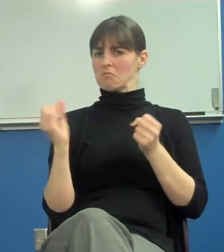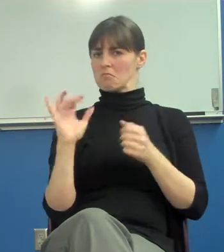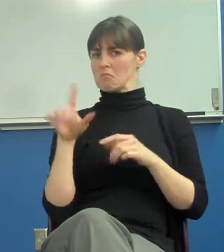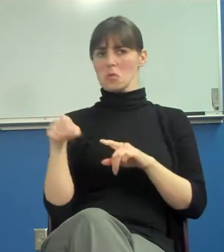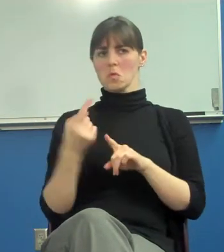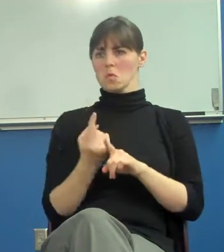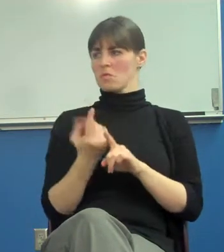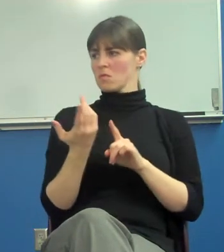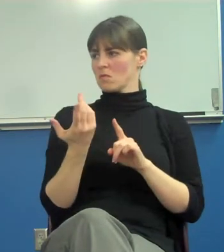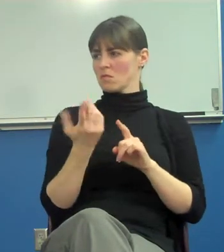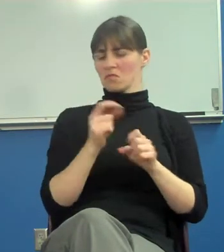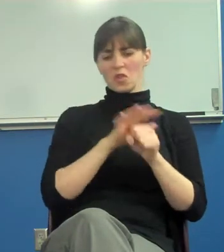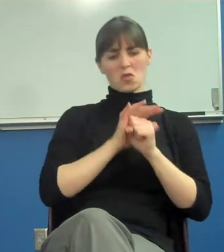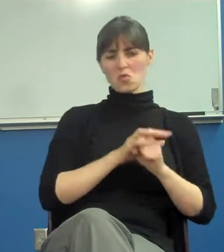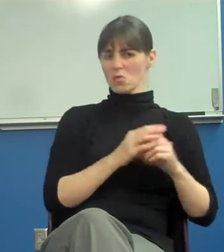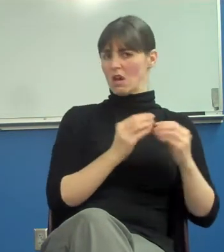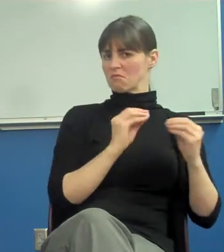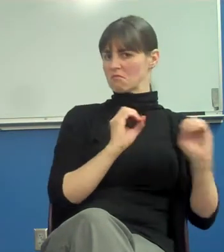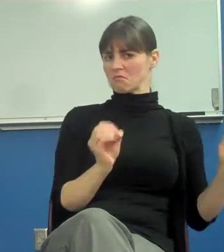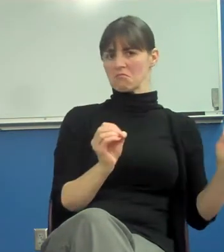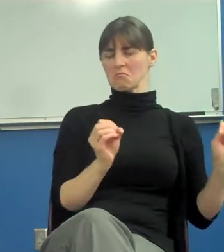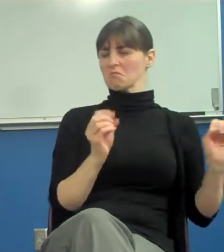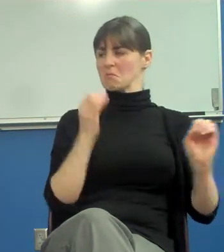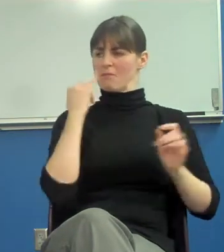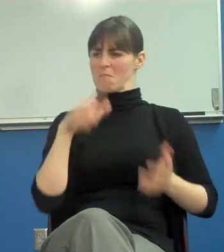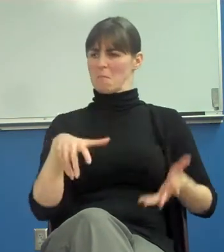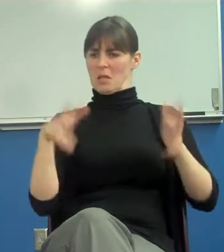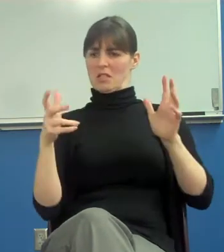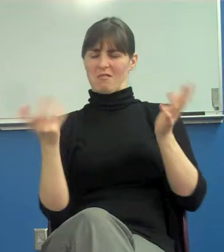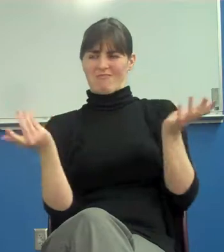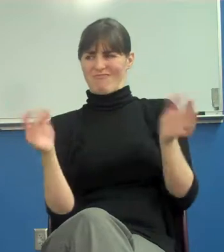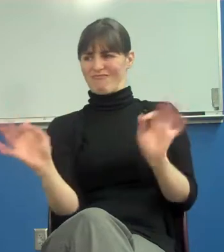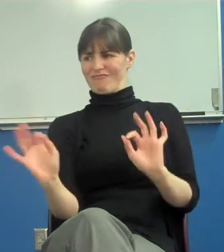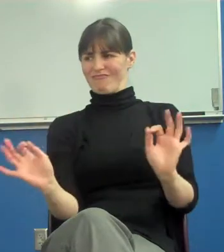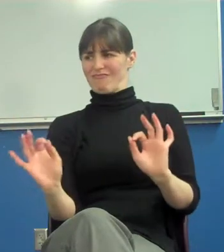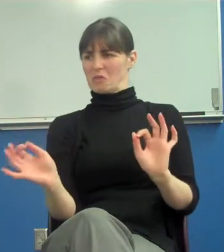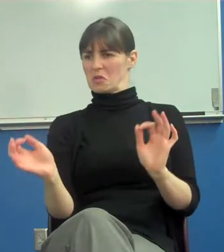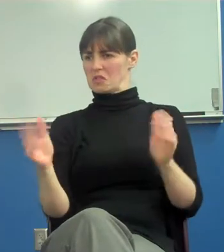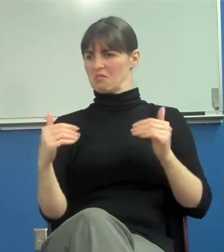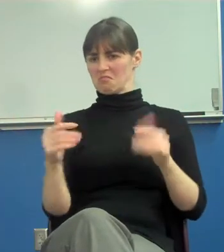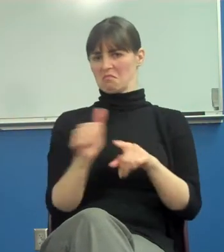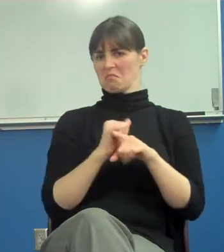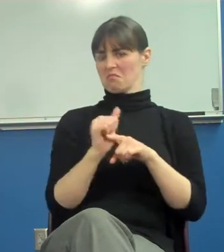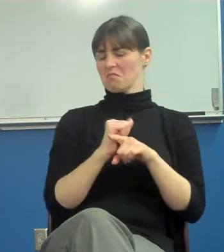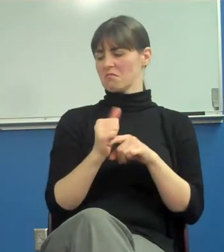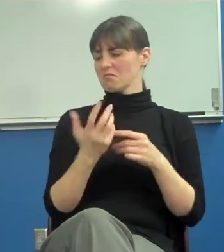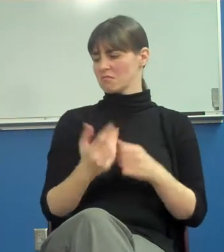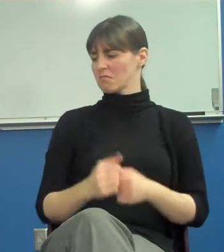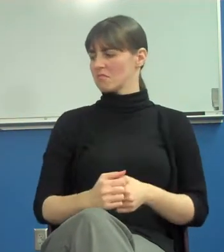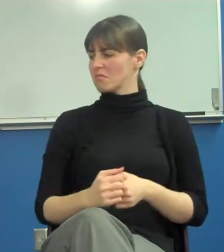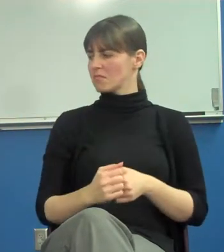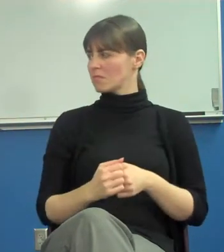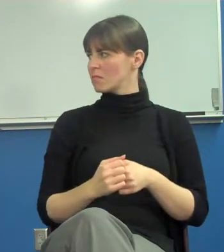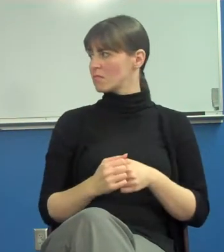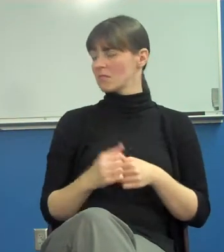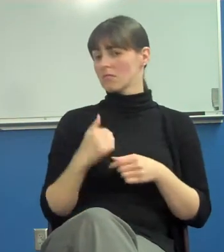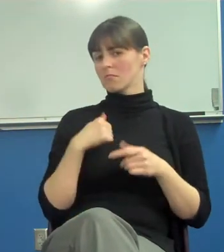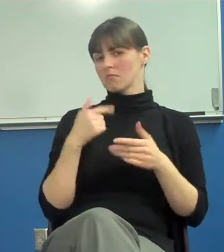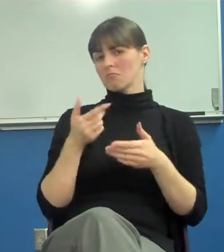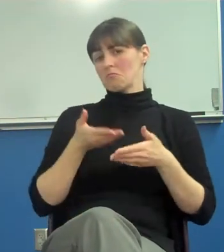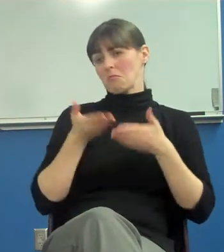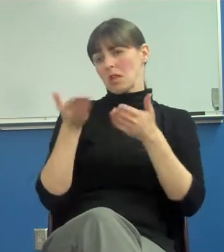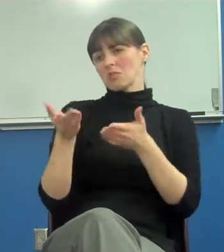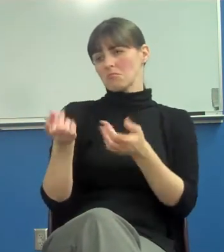it is. It's a stress-free, just practice signing. If you mess up, oh well, it's just practice. But I suggest coming to